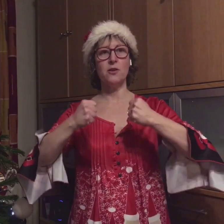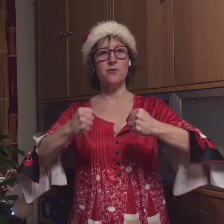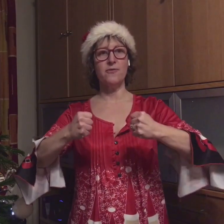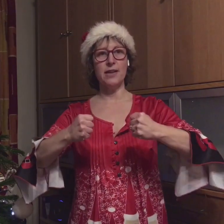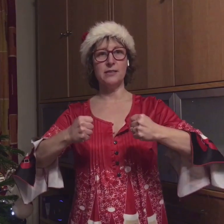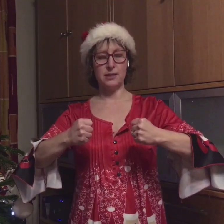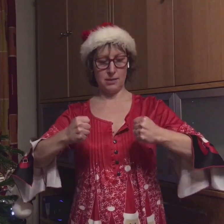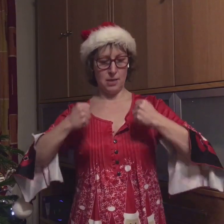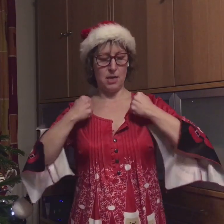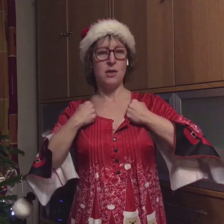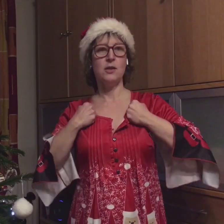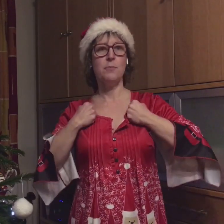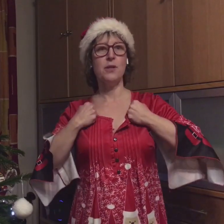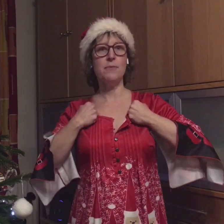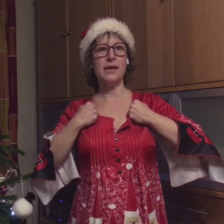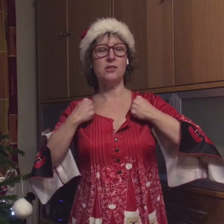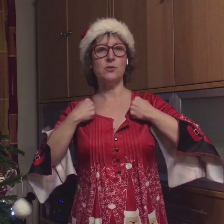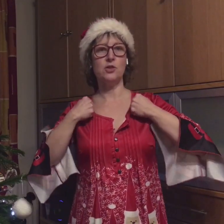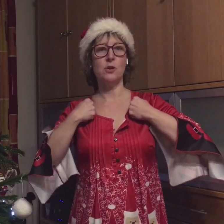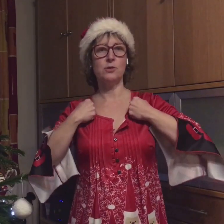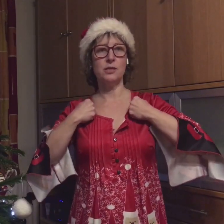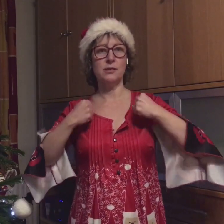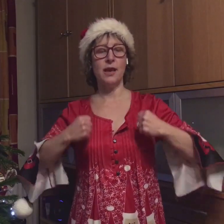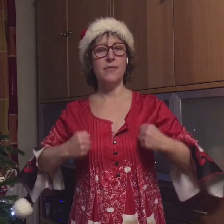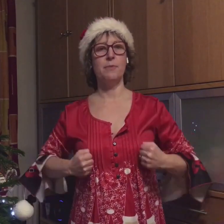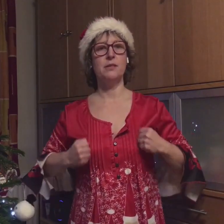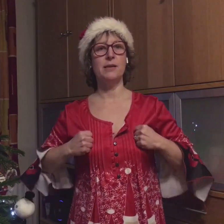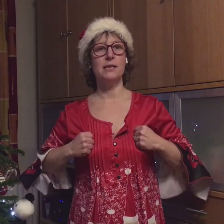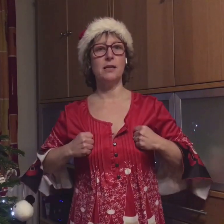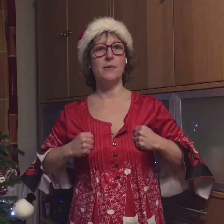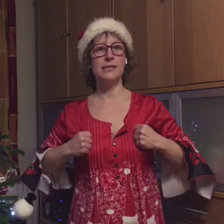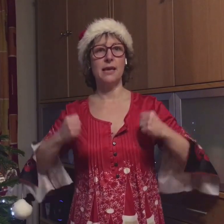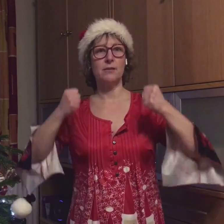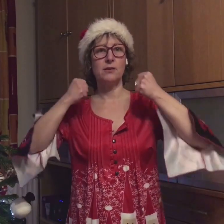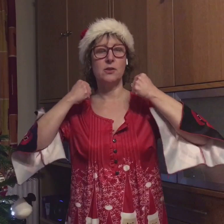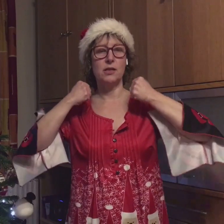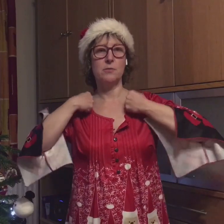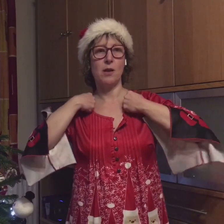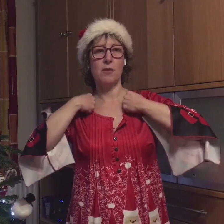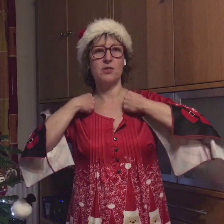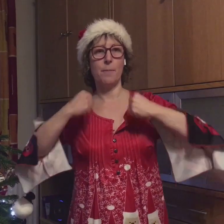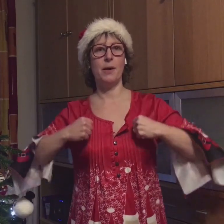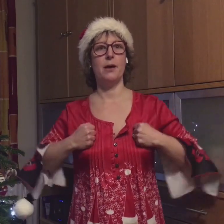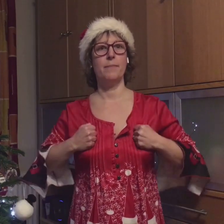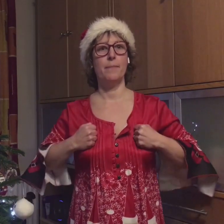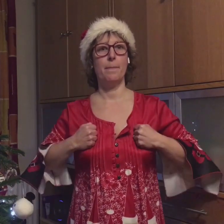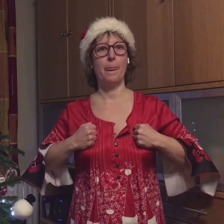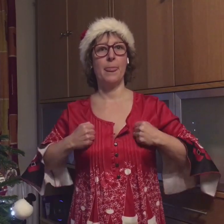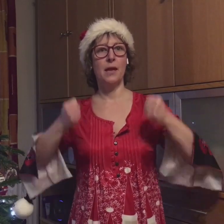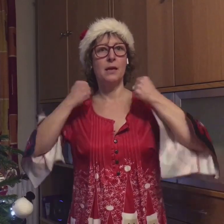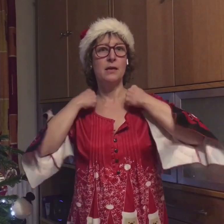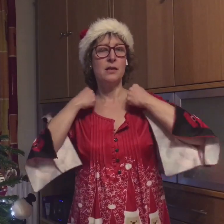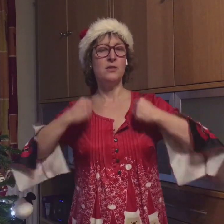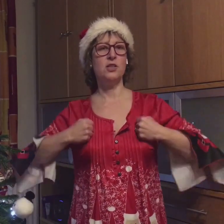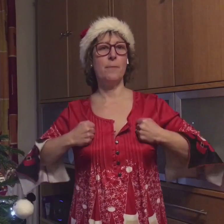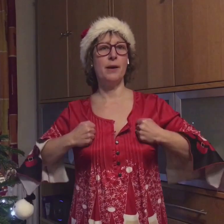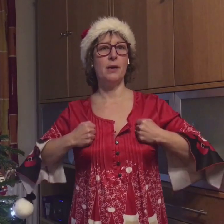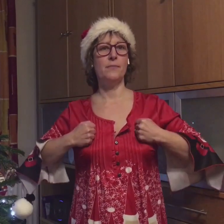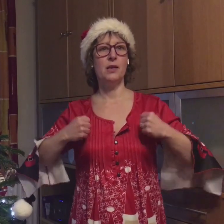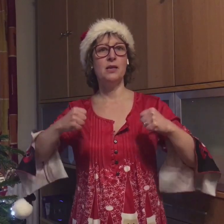your fists, you're going to put them against your shoulders and then put them a little lower down. So you're going to go jumper. Jumper. So